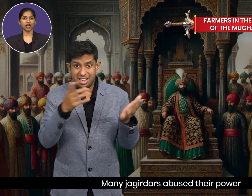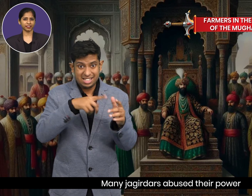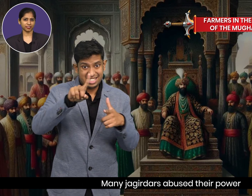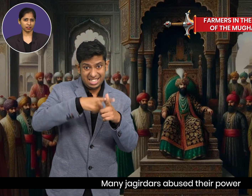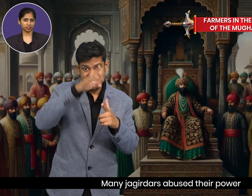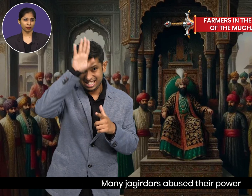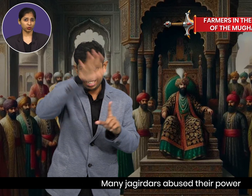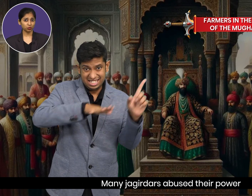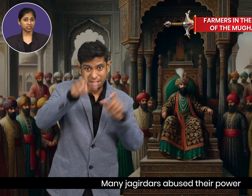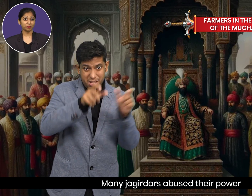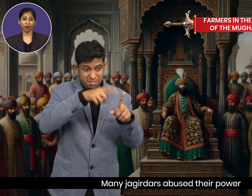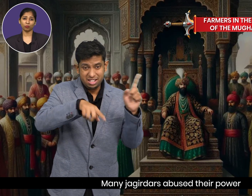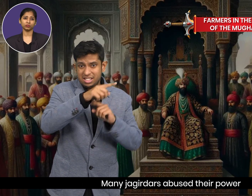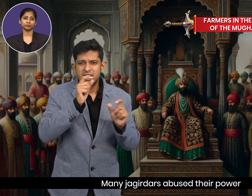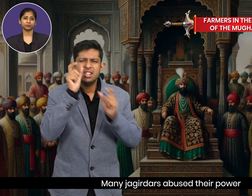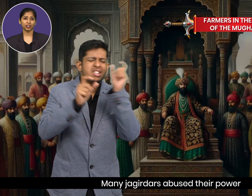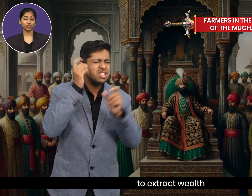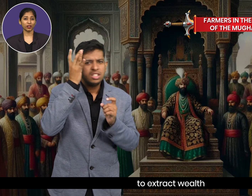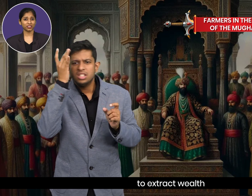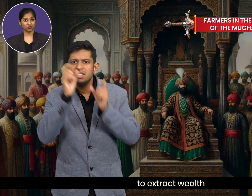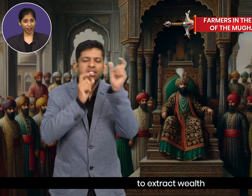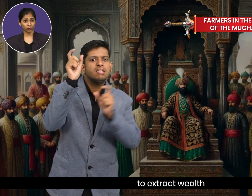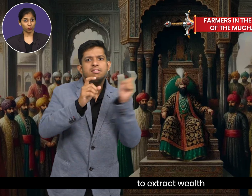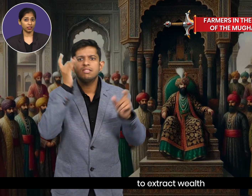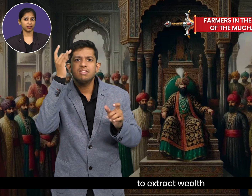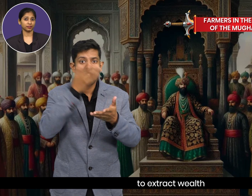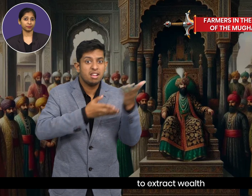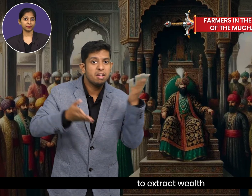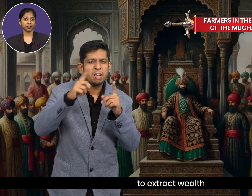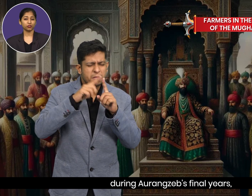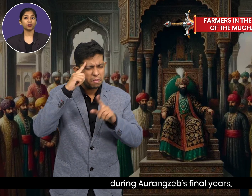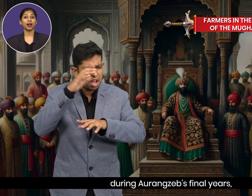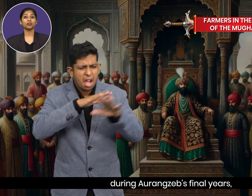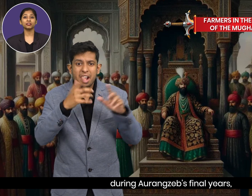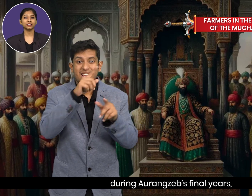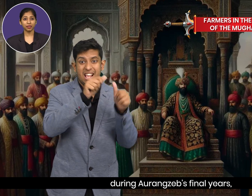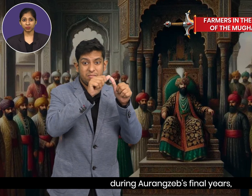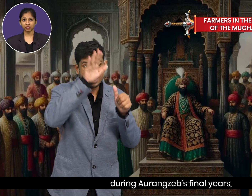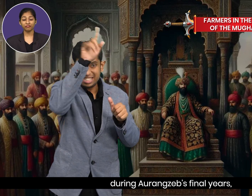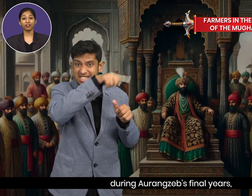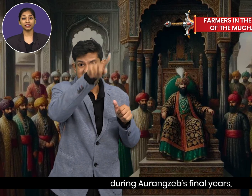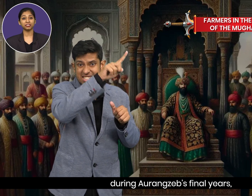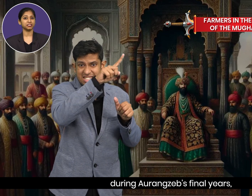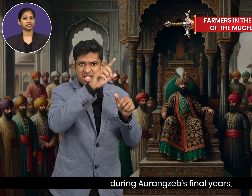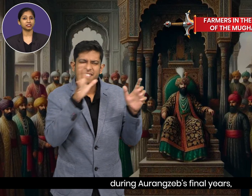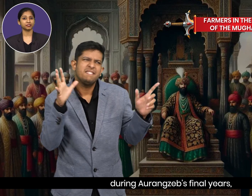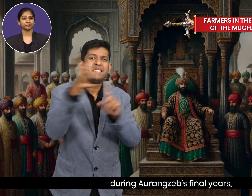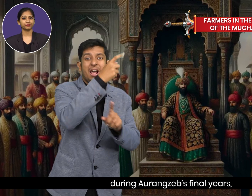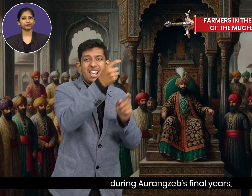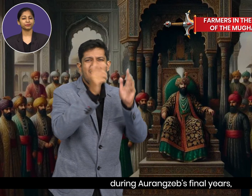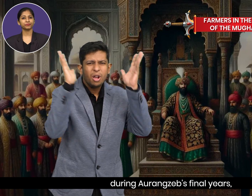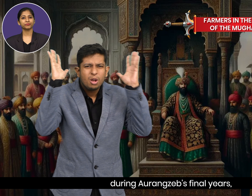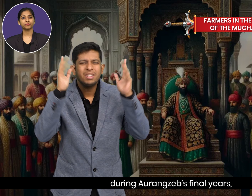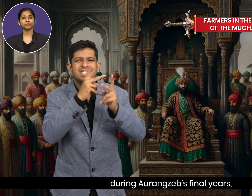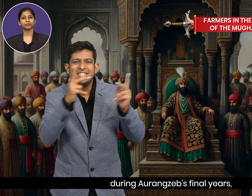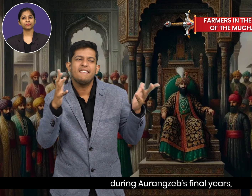Many Jagirdars abused their power to extract wealth during Aurangzeb's final years,